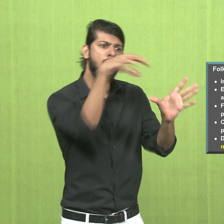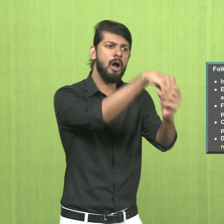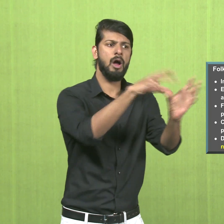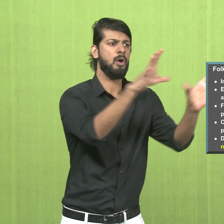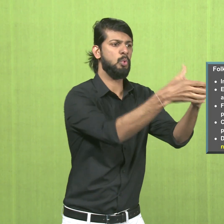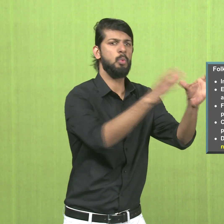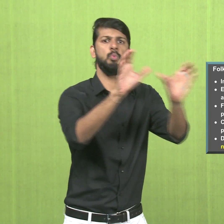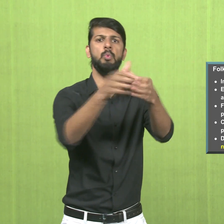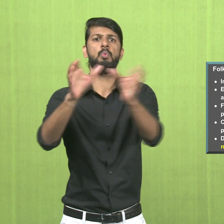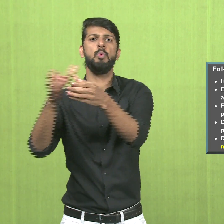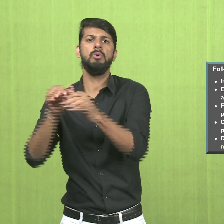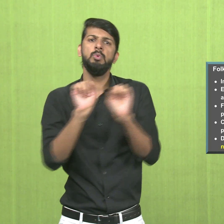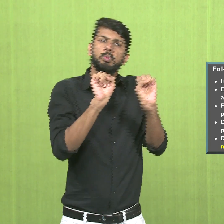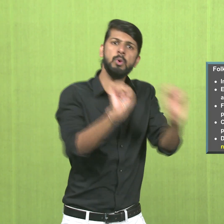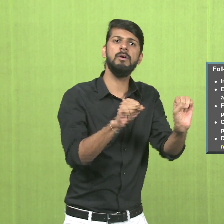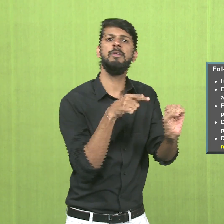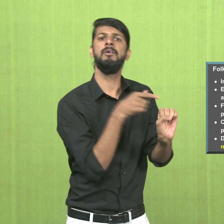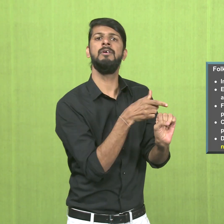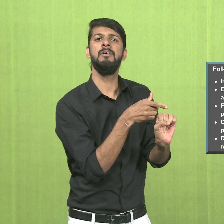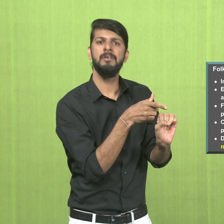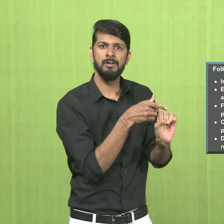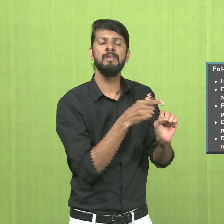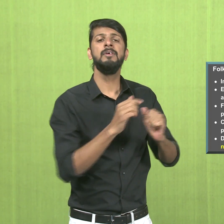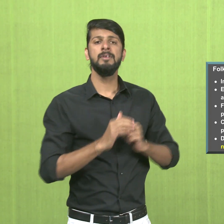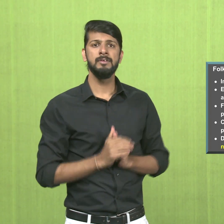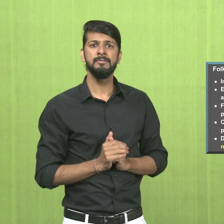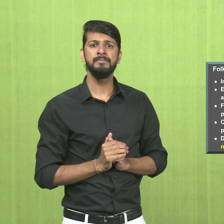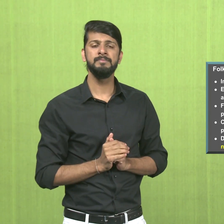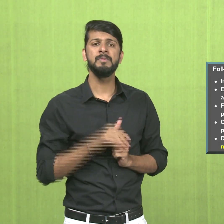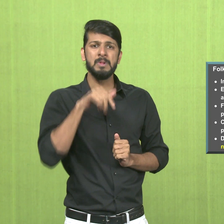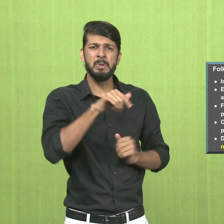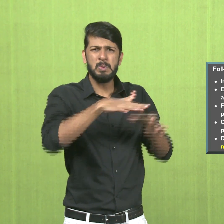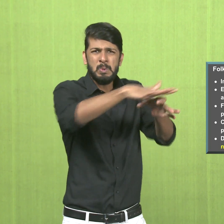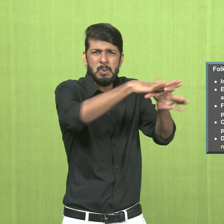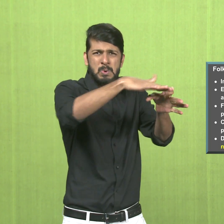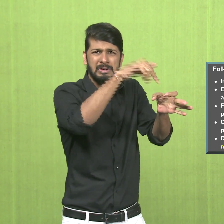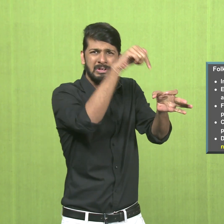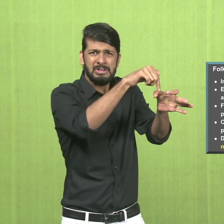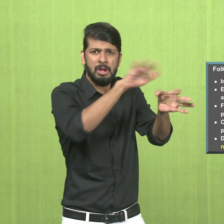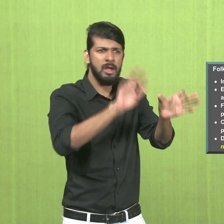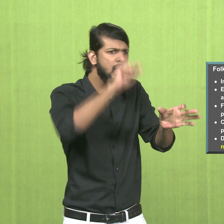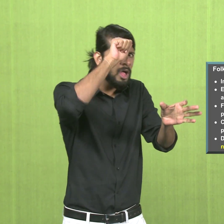or folk art is particular to the respective region,